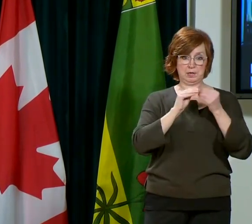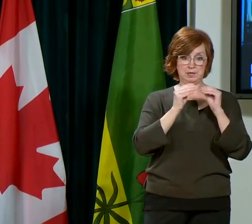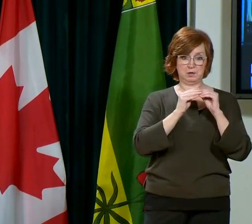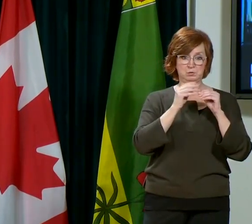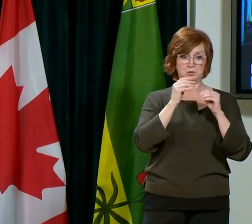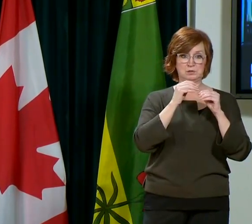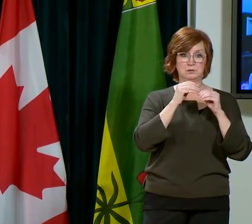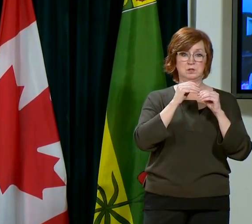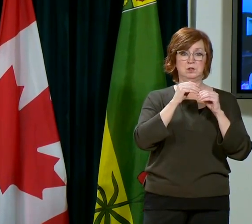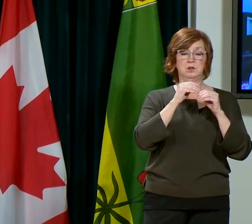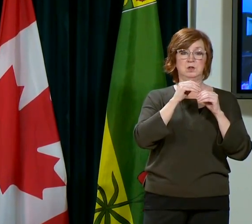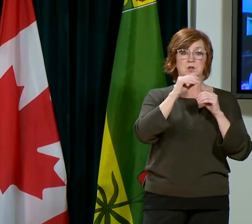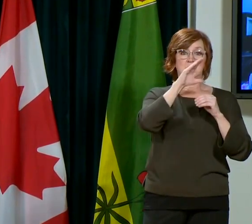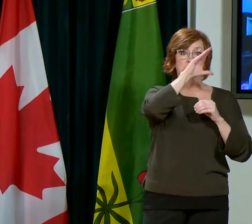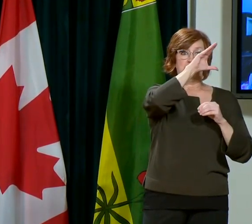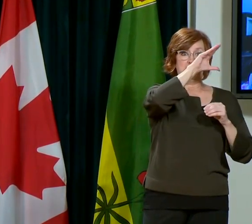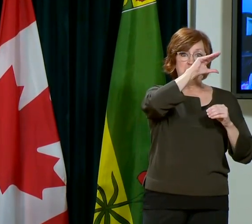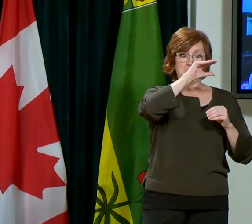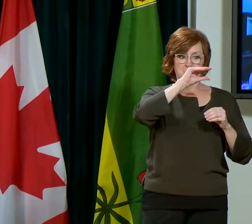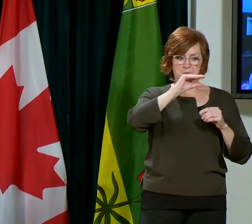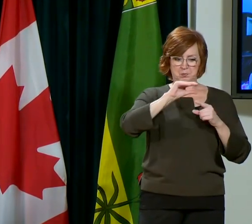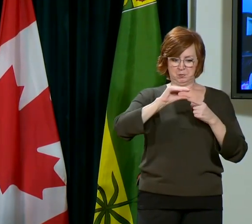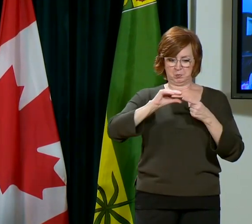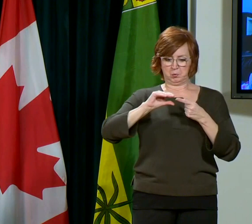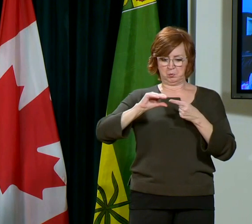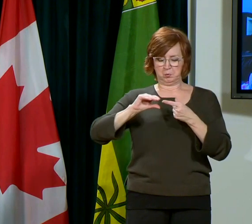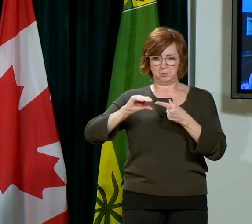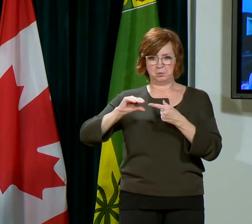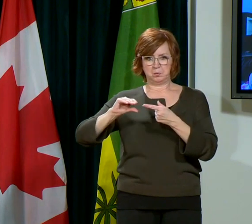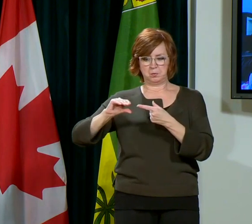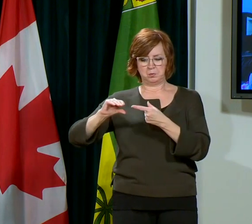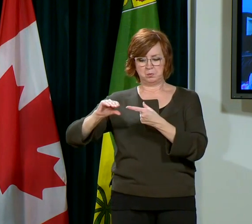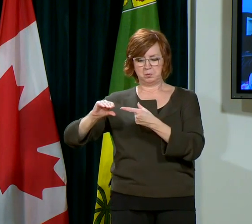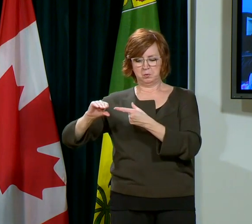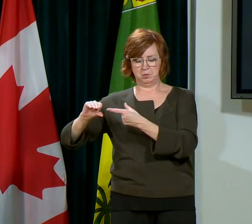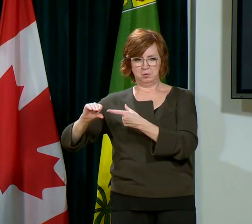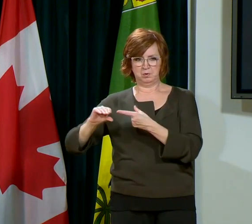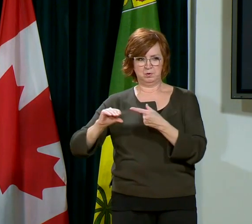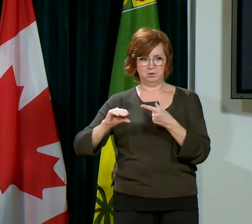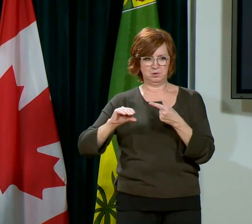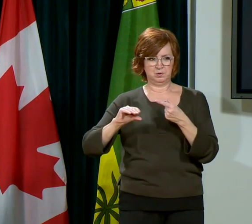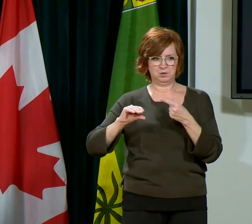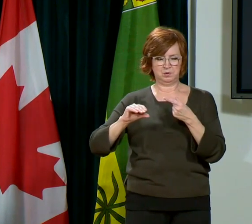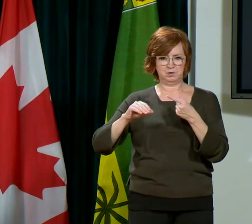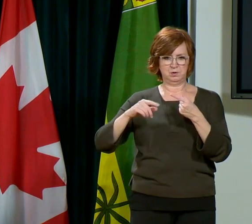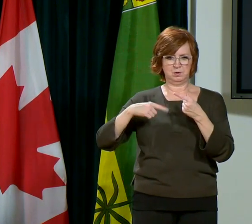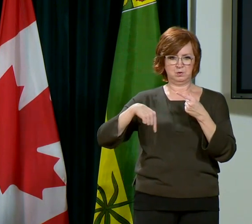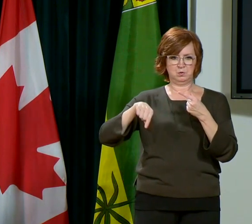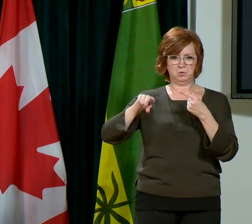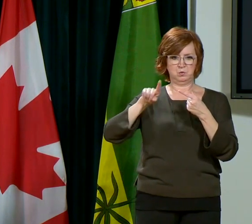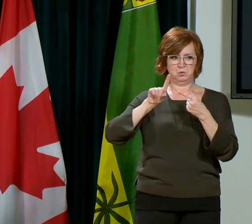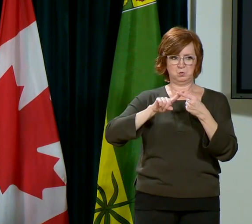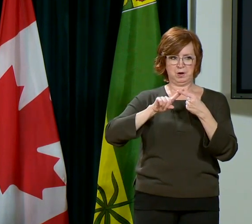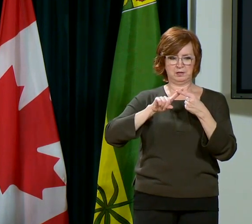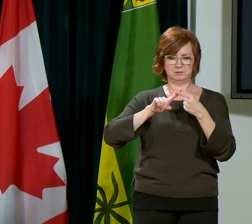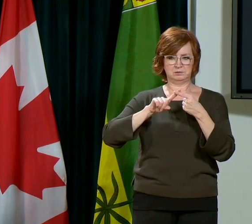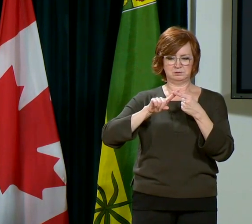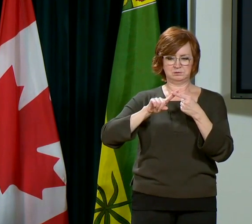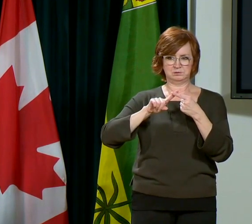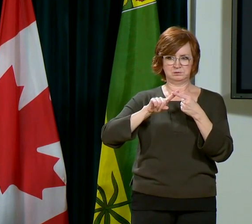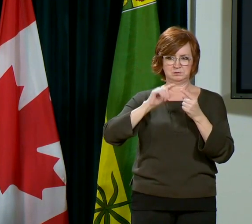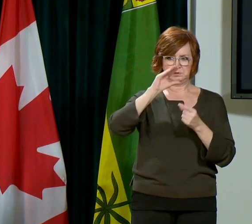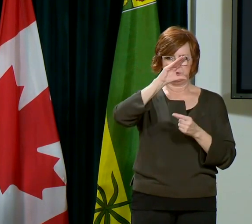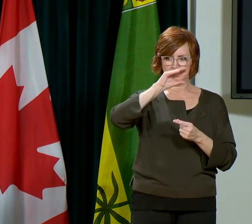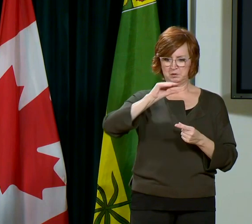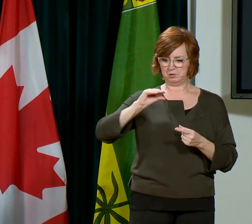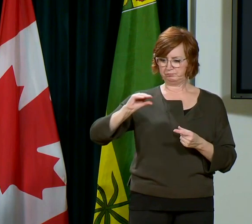do we, as the SHA, kind of consider going back to business as usual in terms of